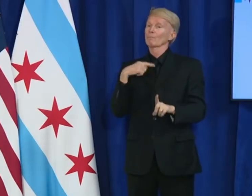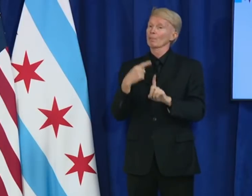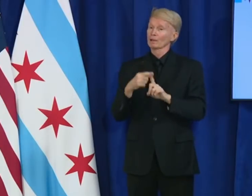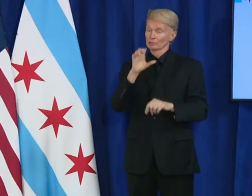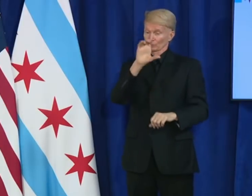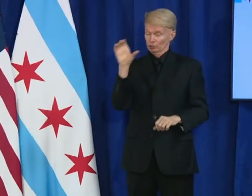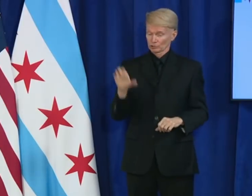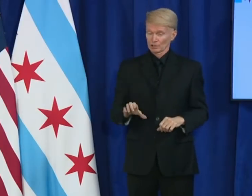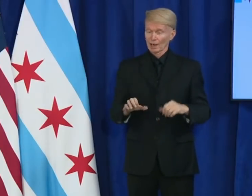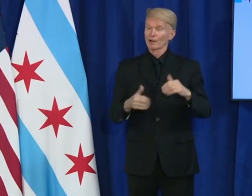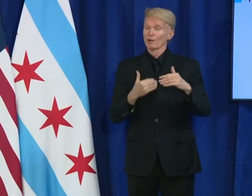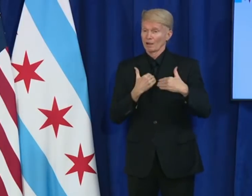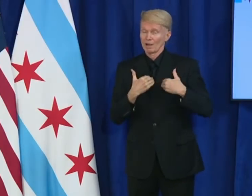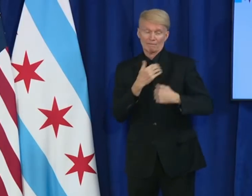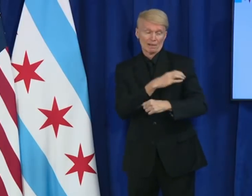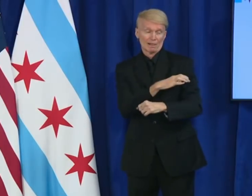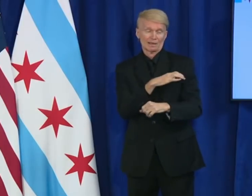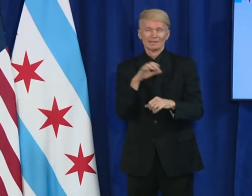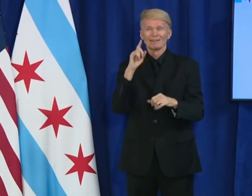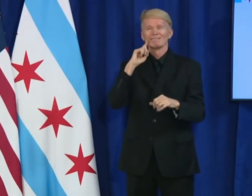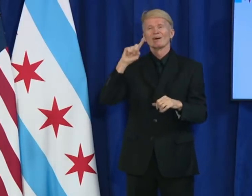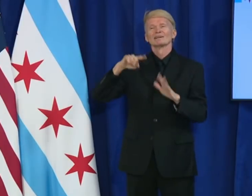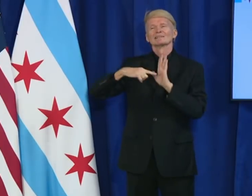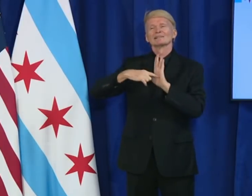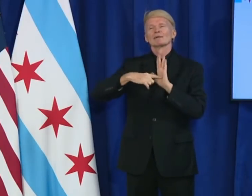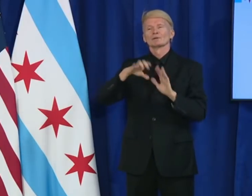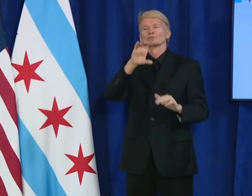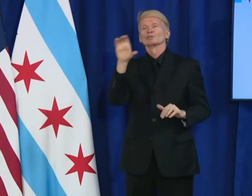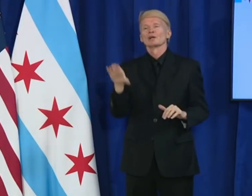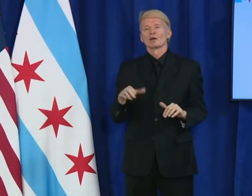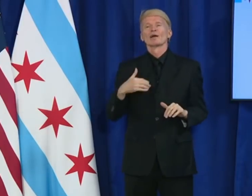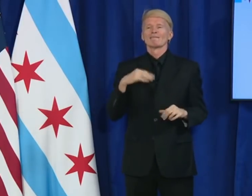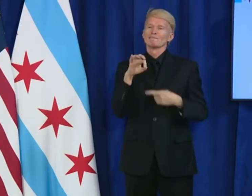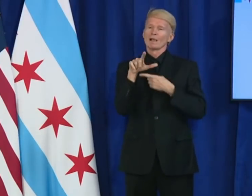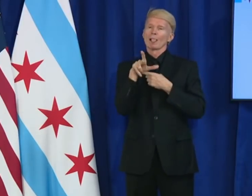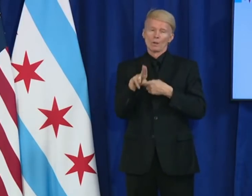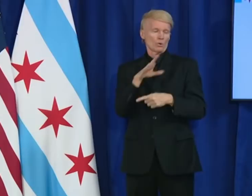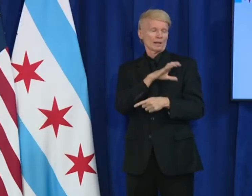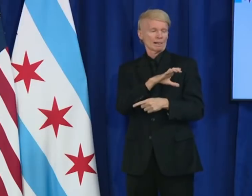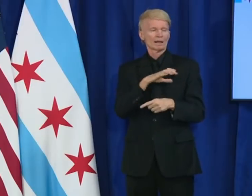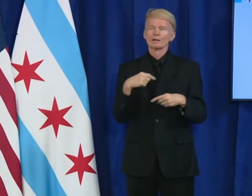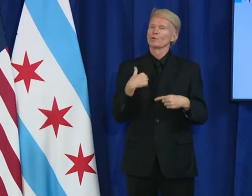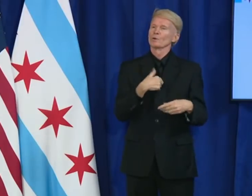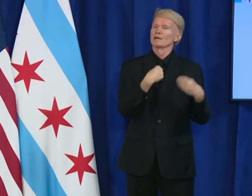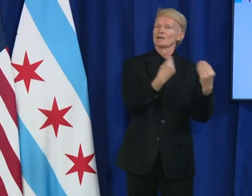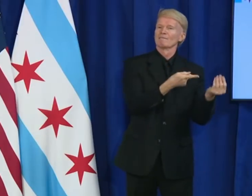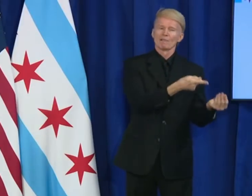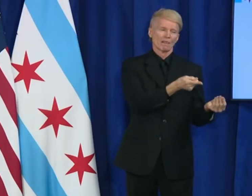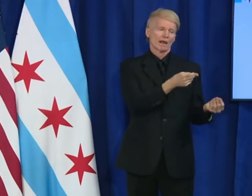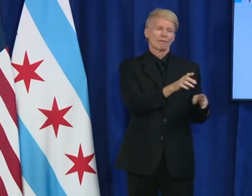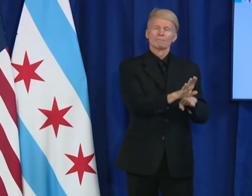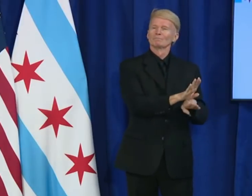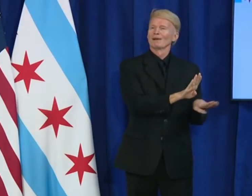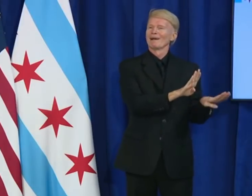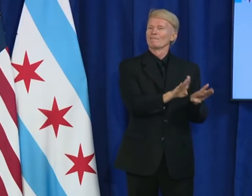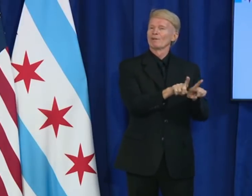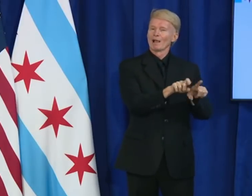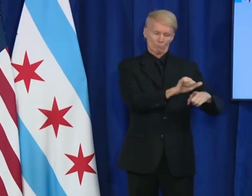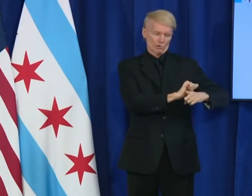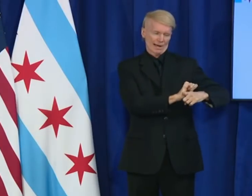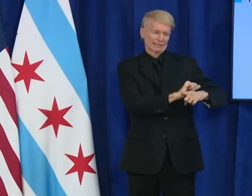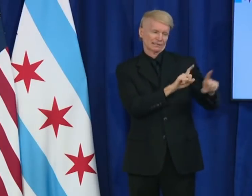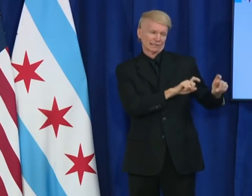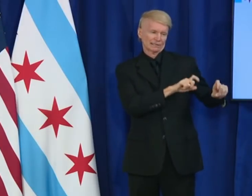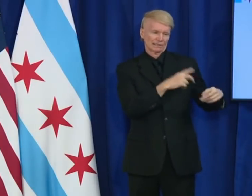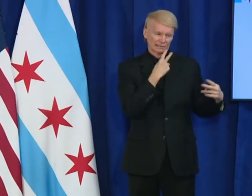clinics. We actually used our flu clinics as an opportunity to practice for our COVID-19 vaccine administration and really